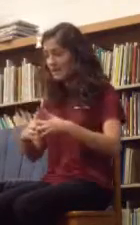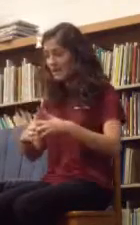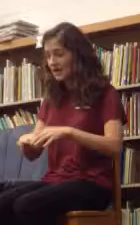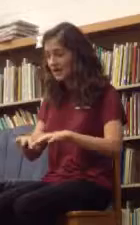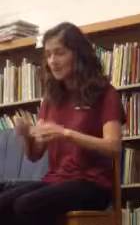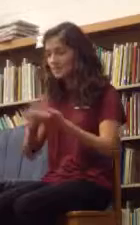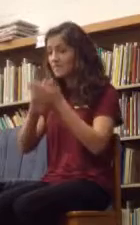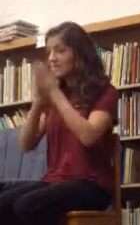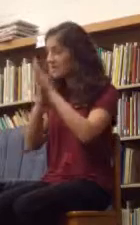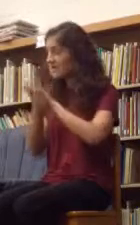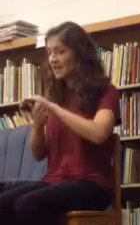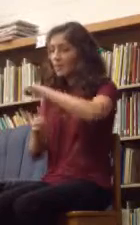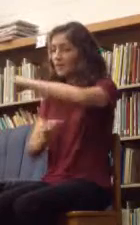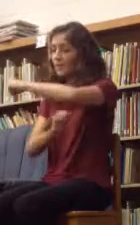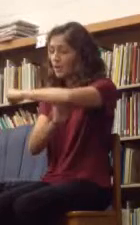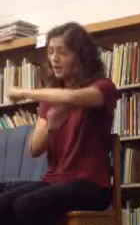a bridge.